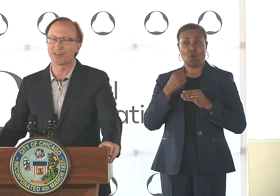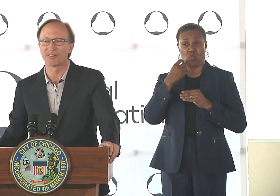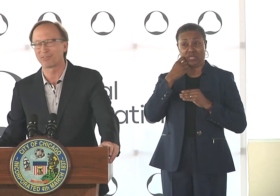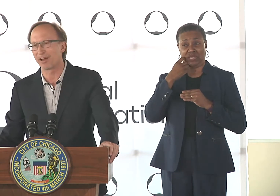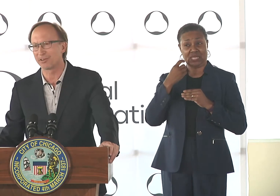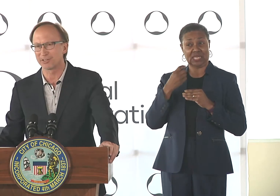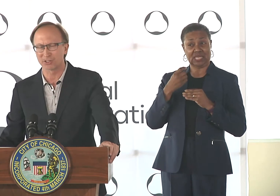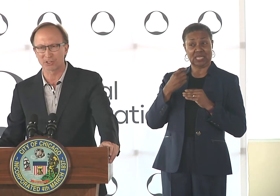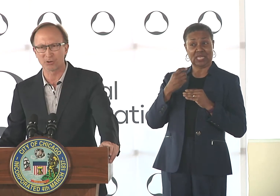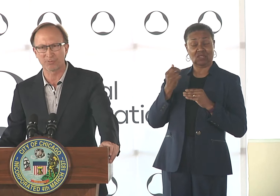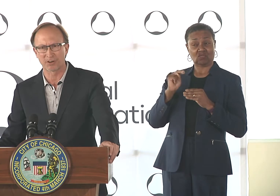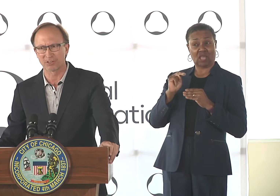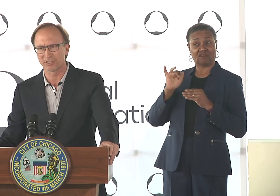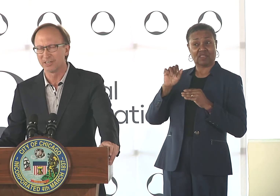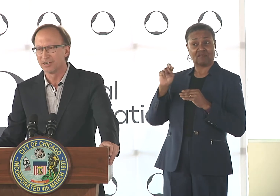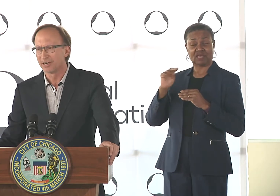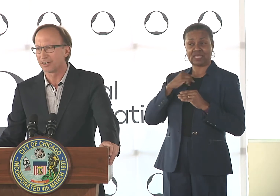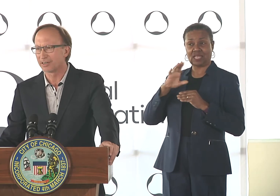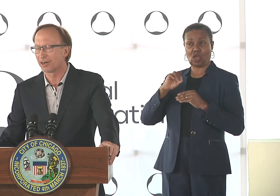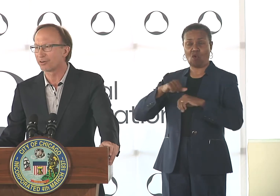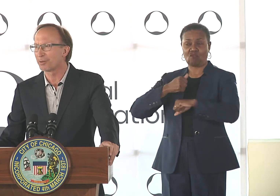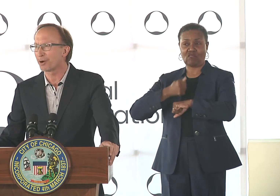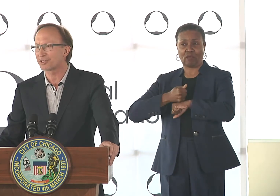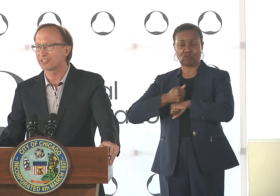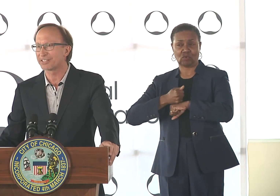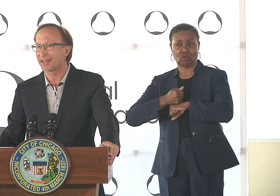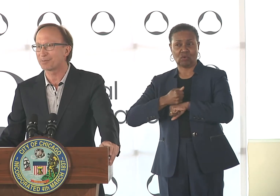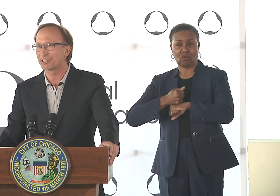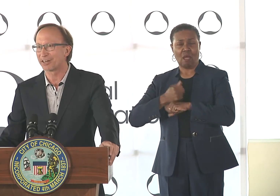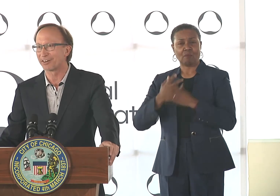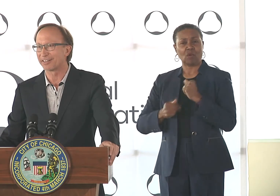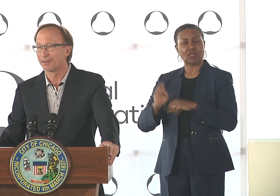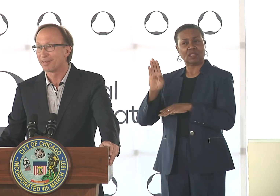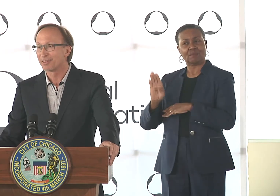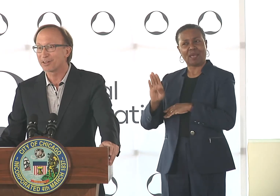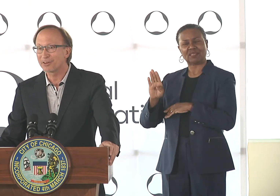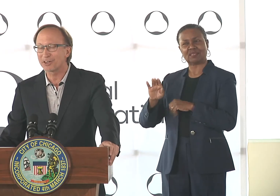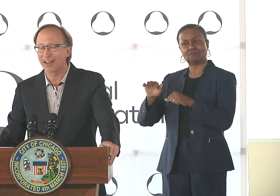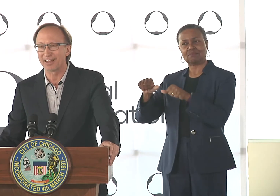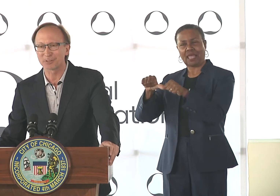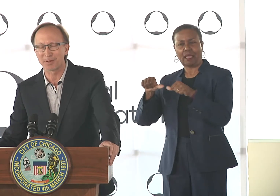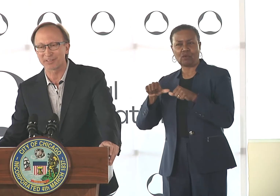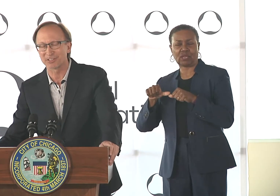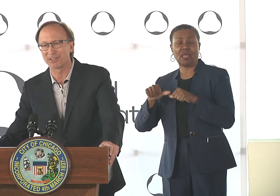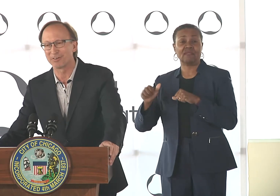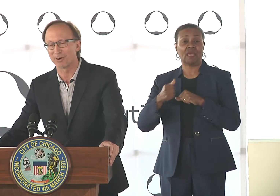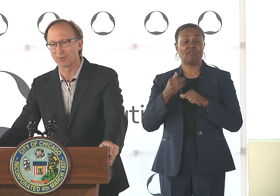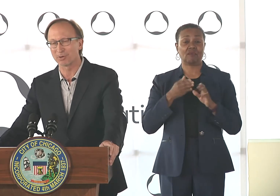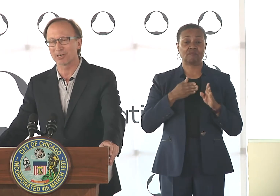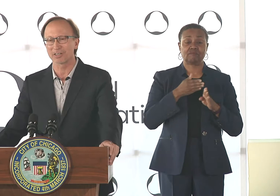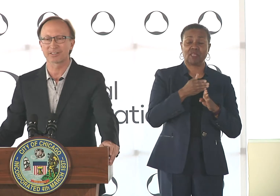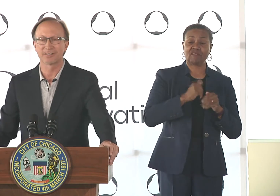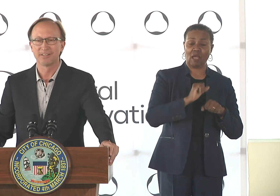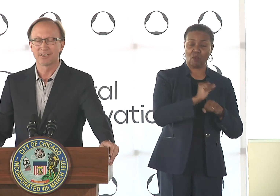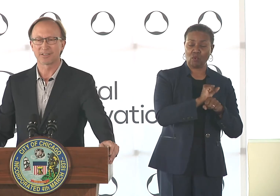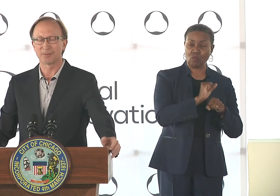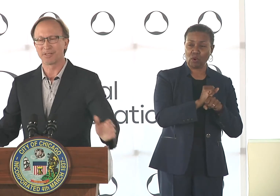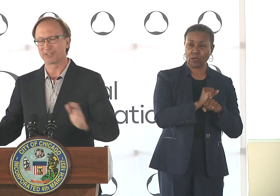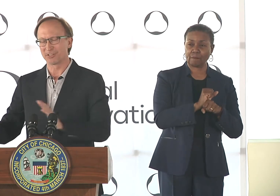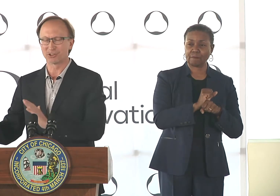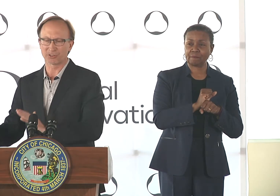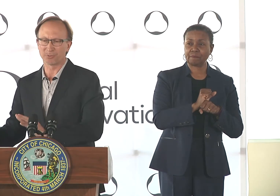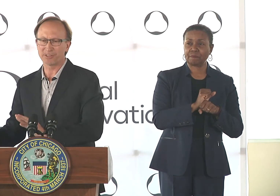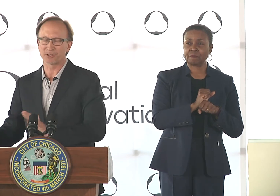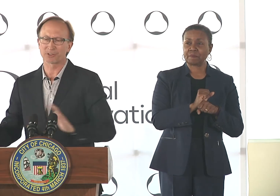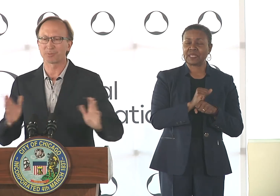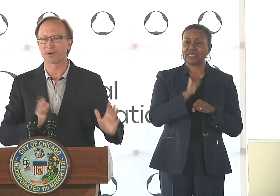John Flavin as a co-founder, are in the Boston-Cambridge area. The other aspect of our work